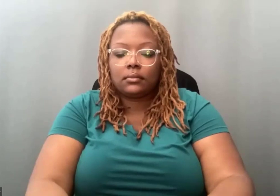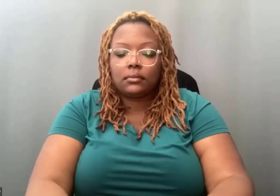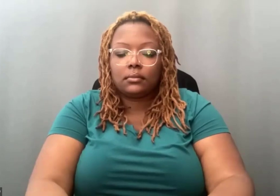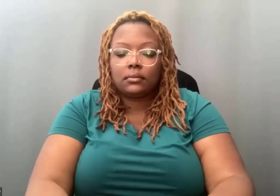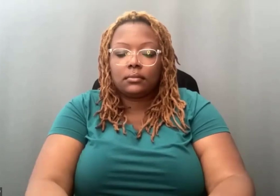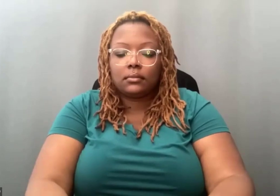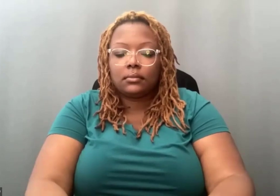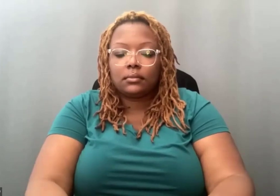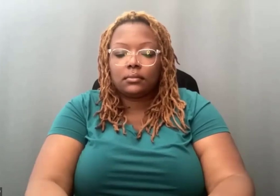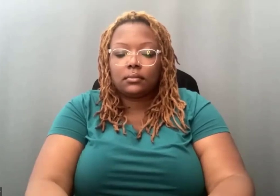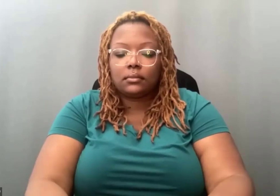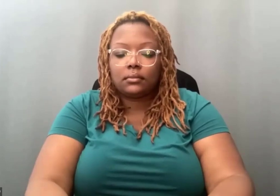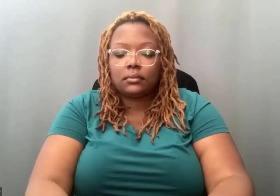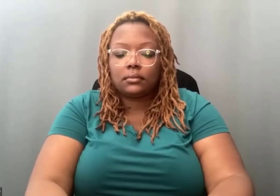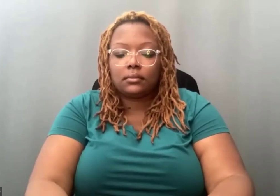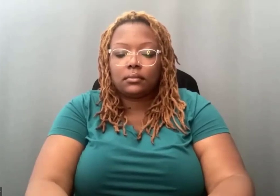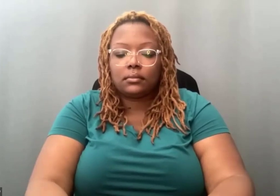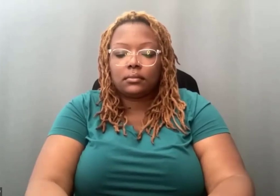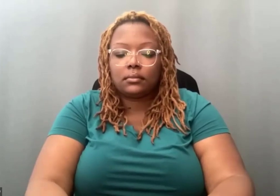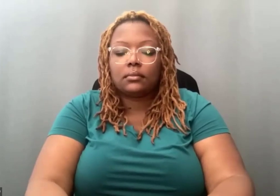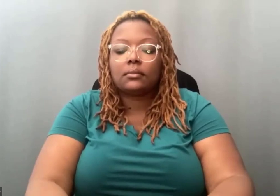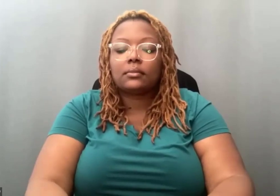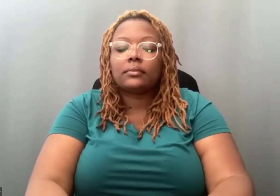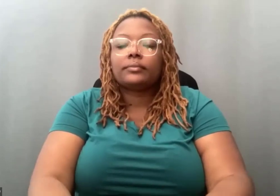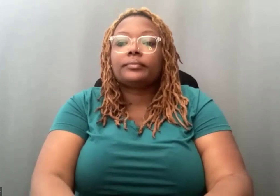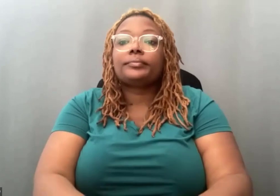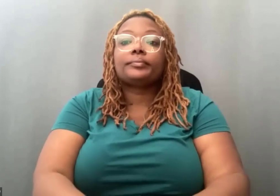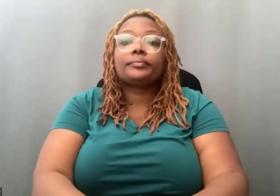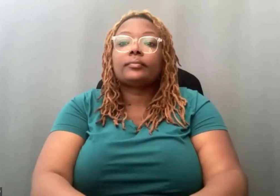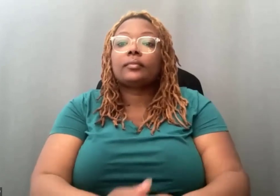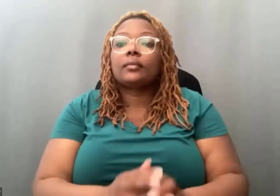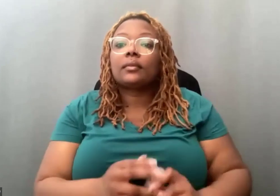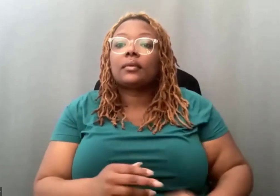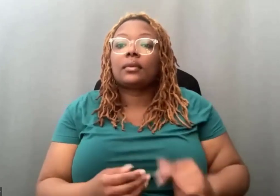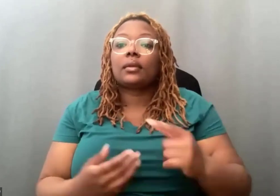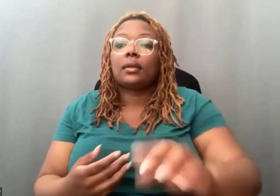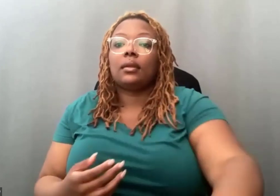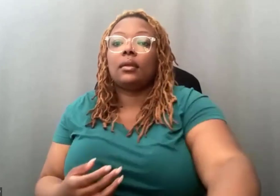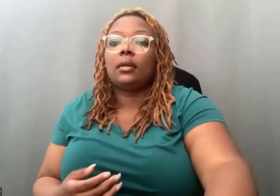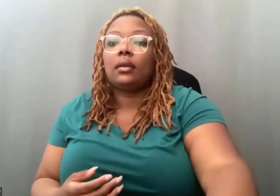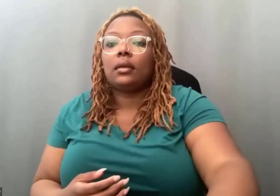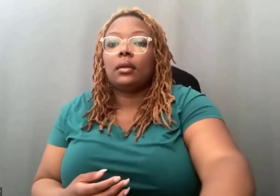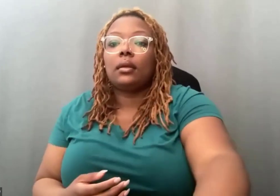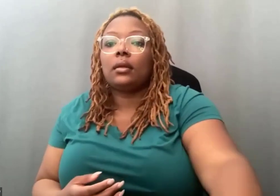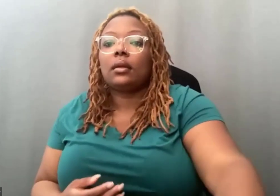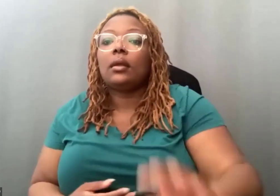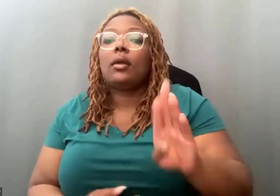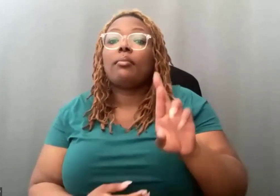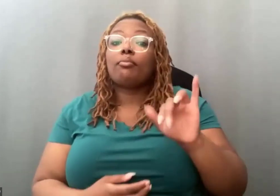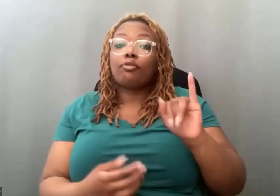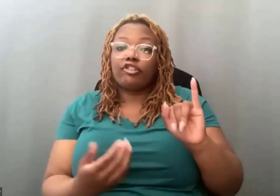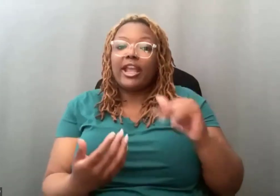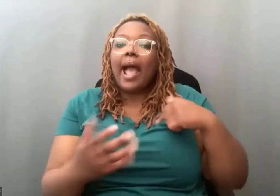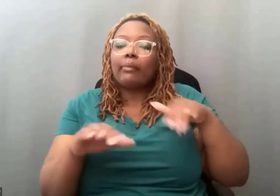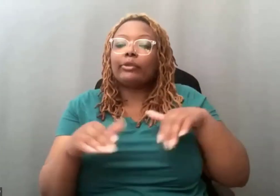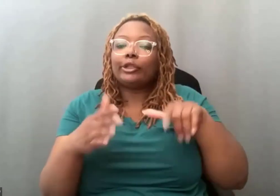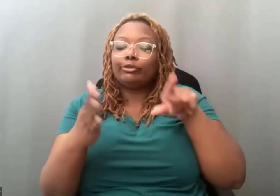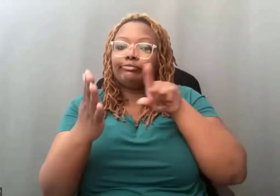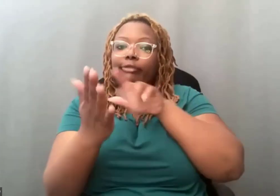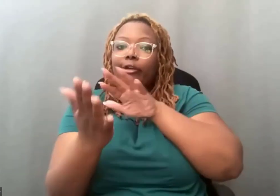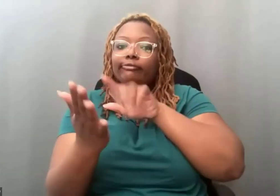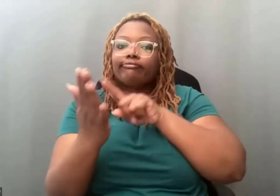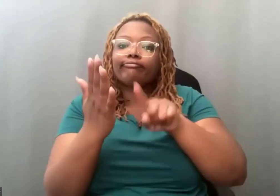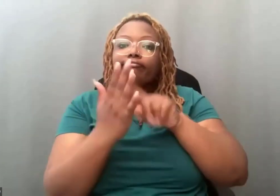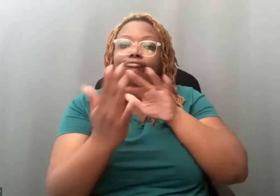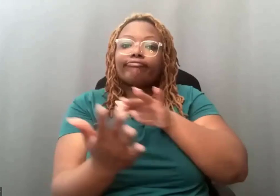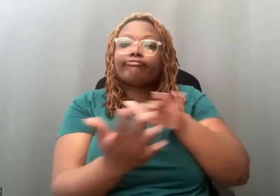Bree. Yeah, so something we're currently, I'm kind of doing a study in my center right now, and thinking about the